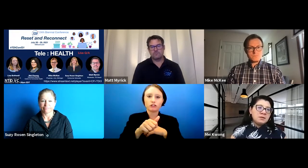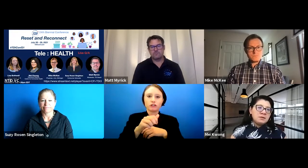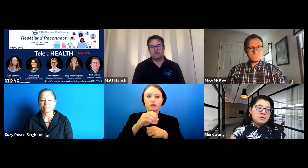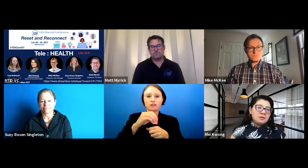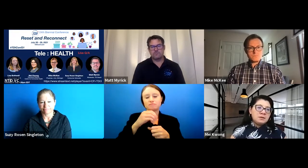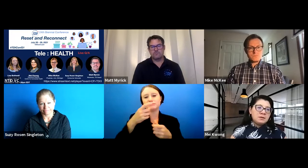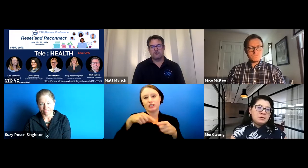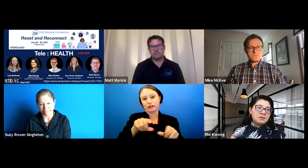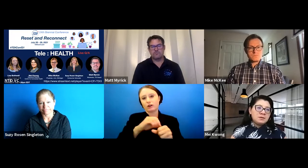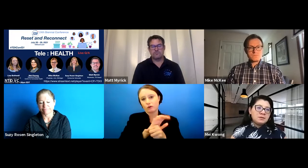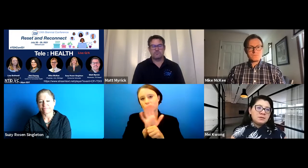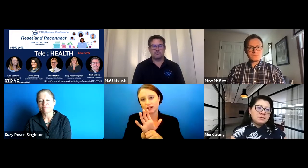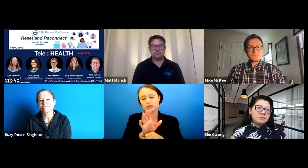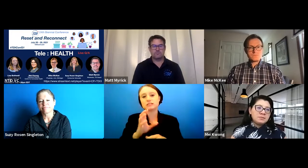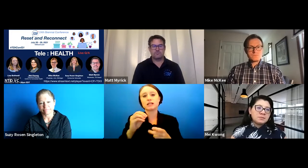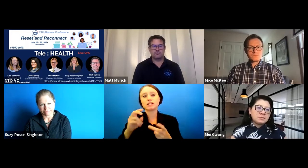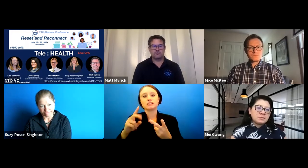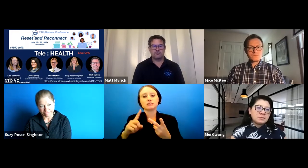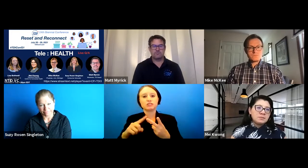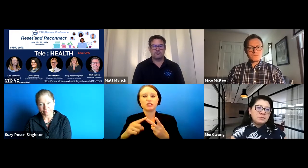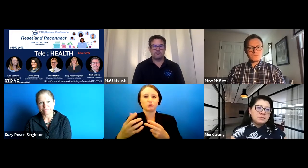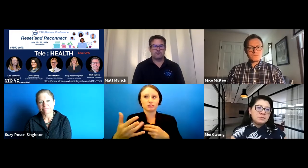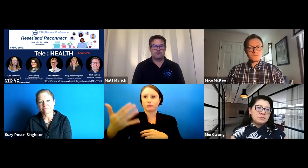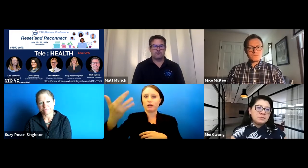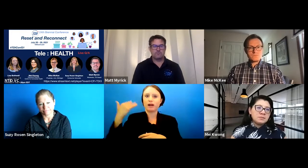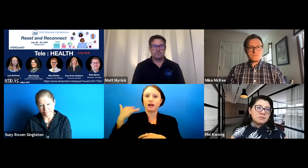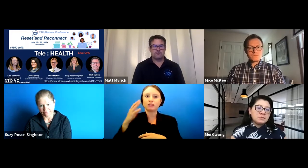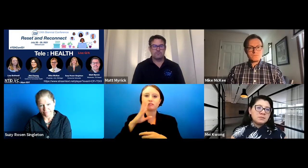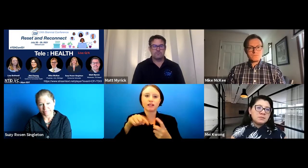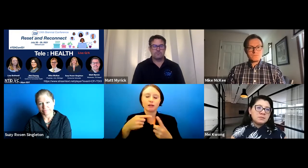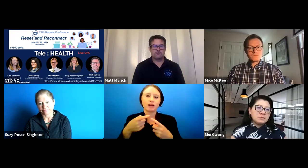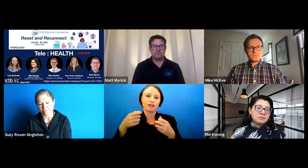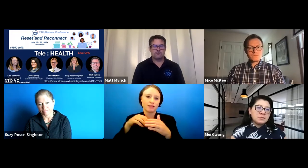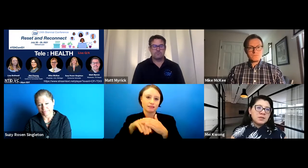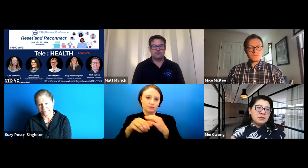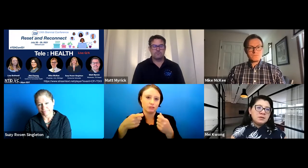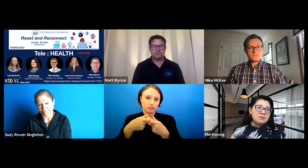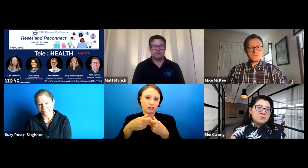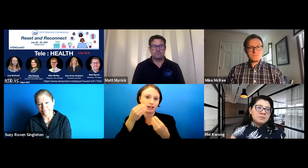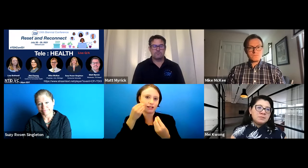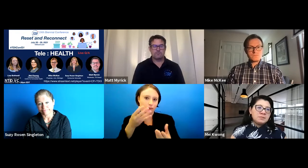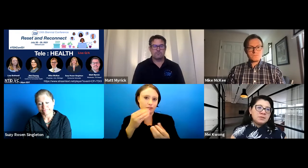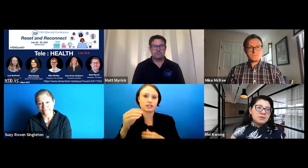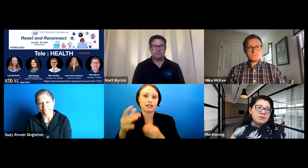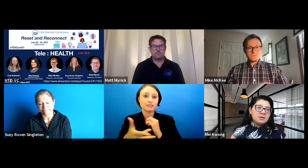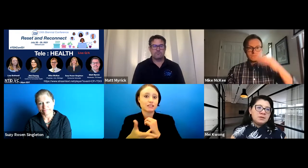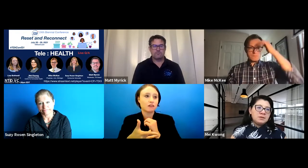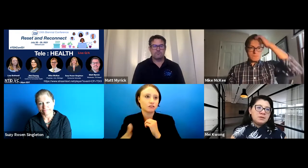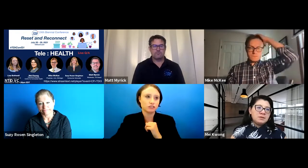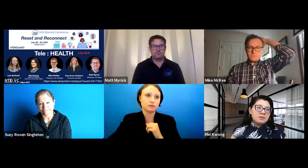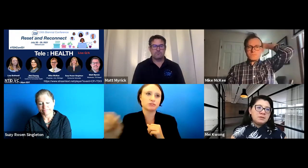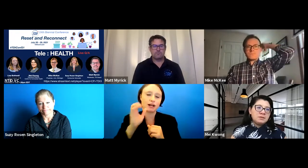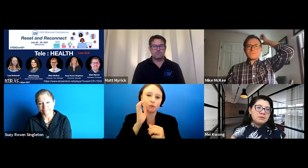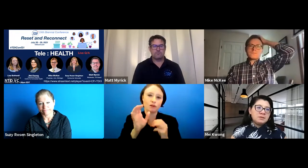rights requirements during the pandemic, during COVID. So, and in the past, talk about